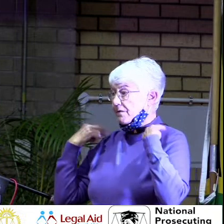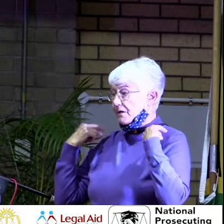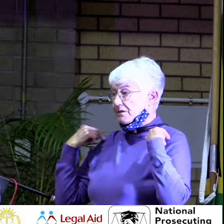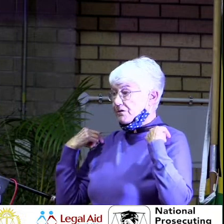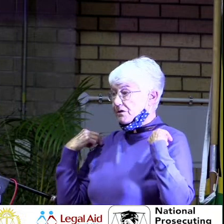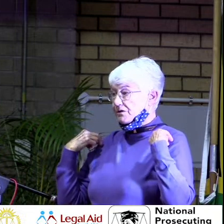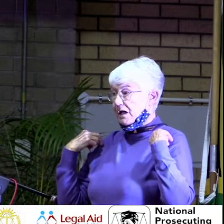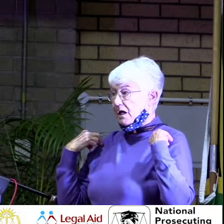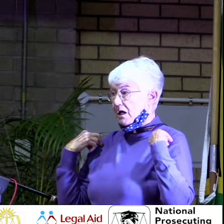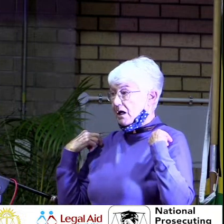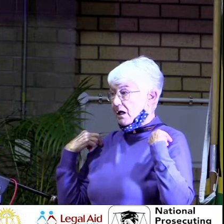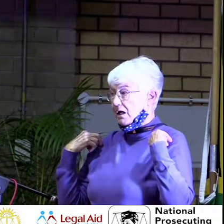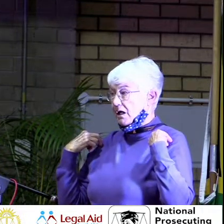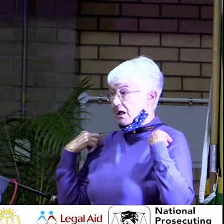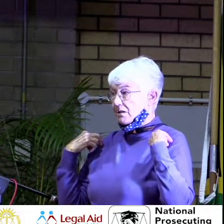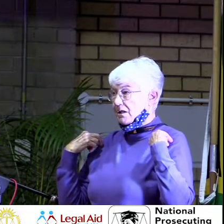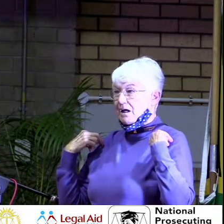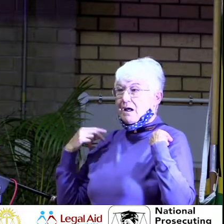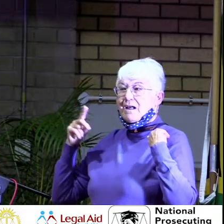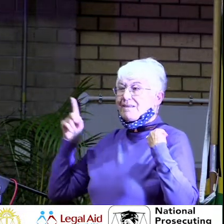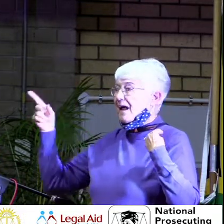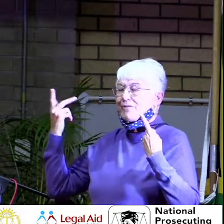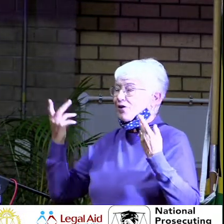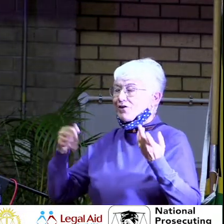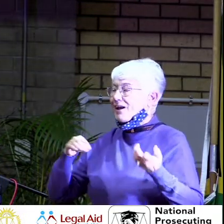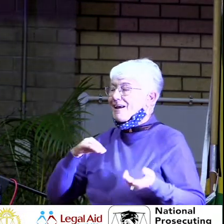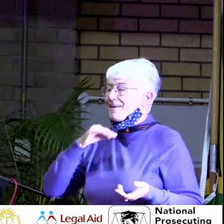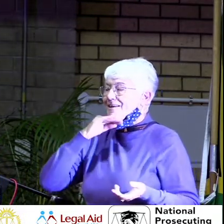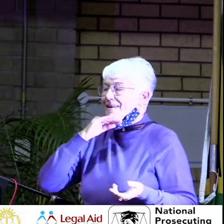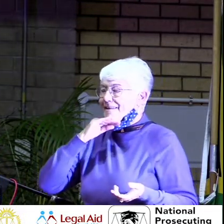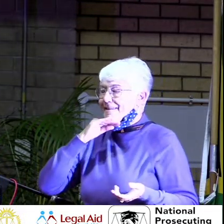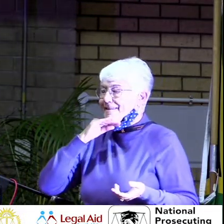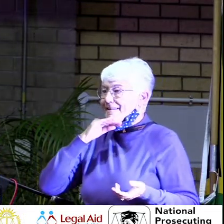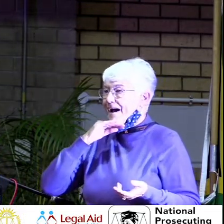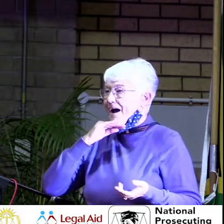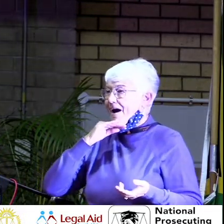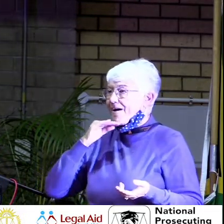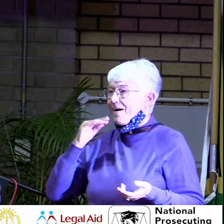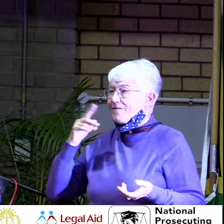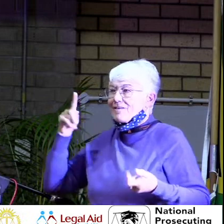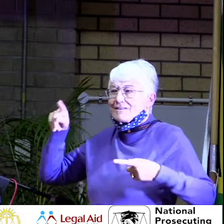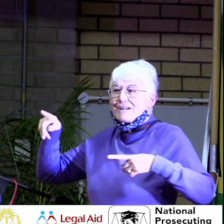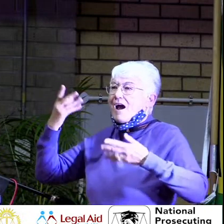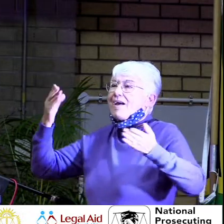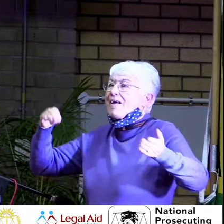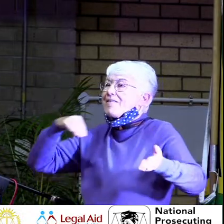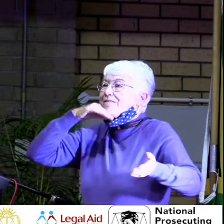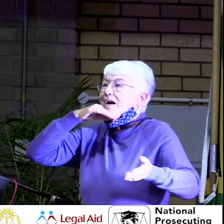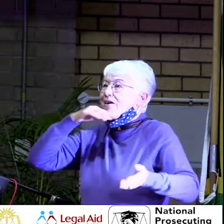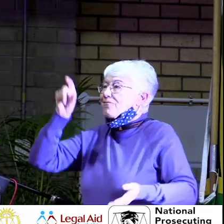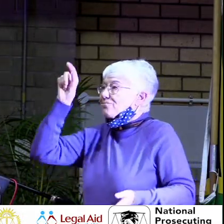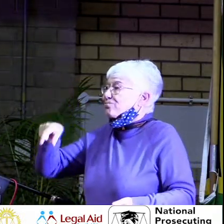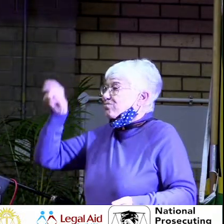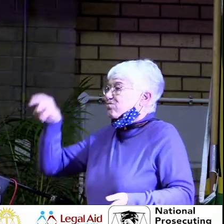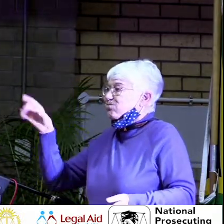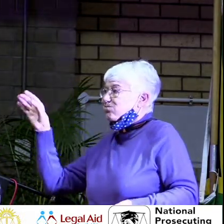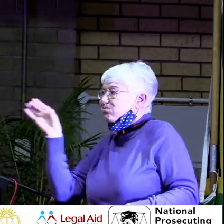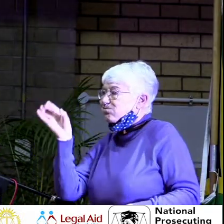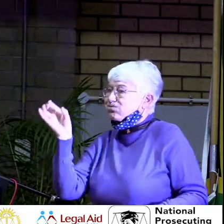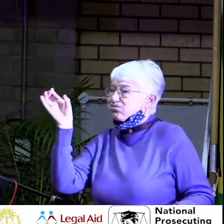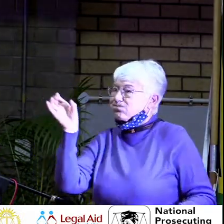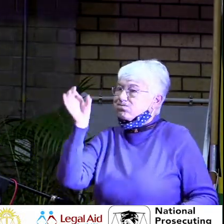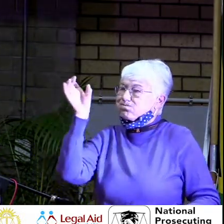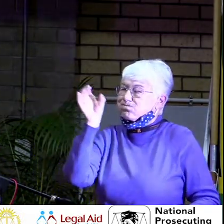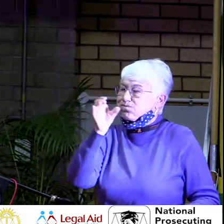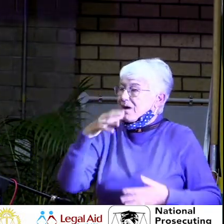Unfortunately, they are understaffed. The detectives should have about 30 cases,